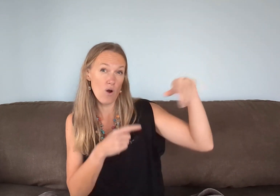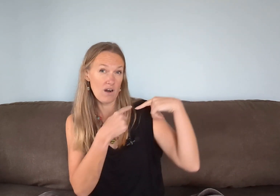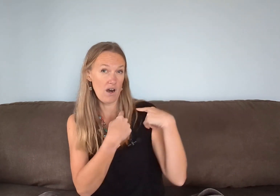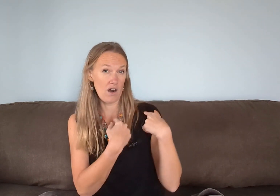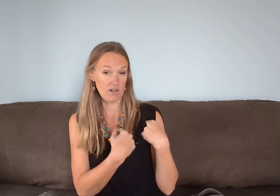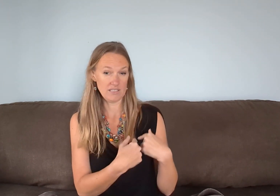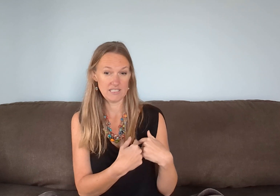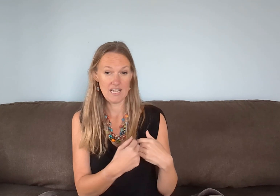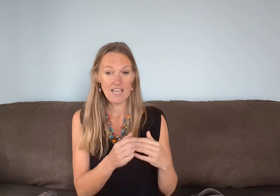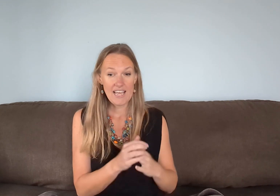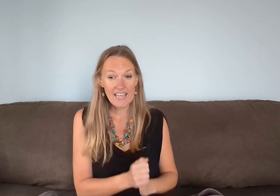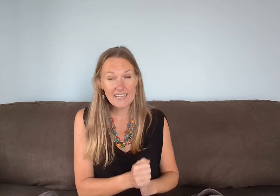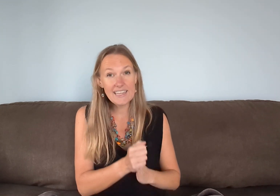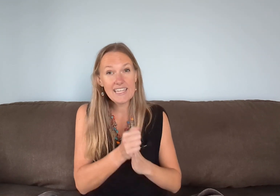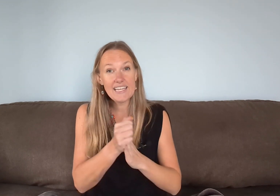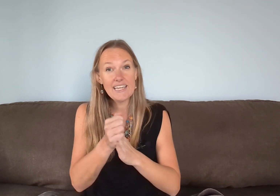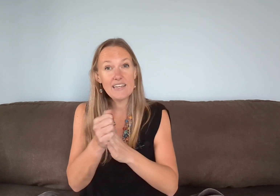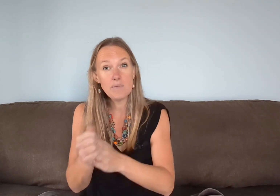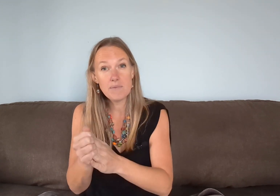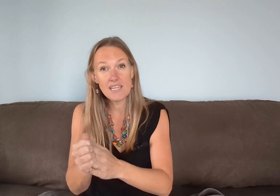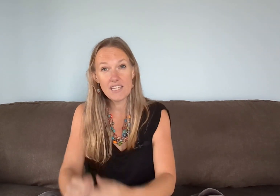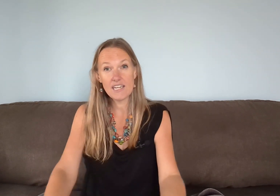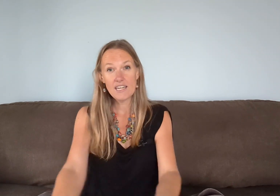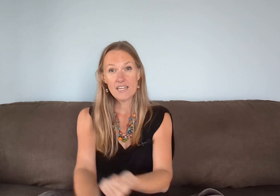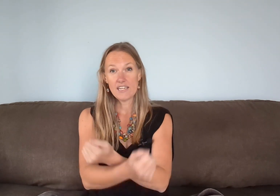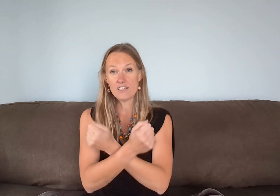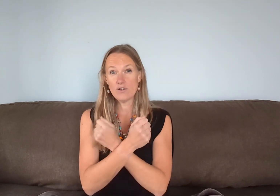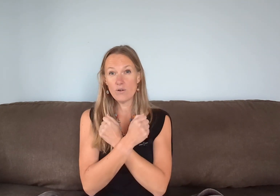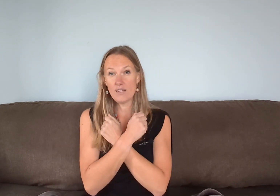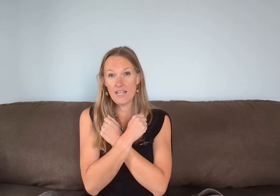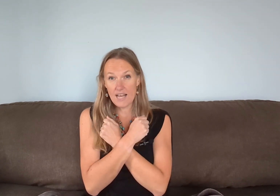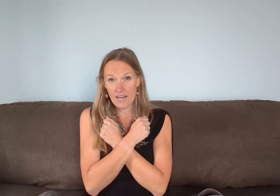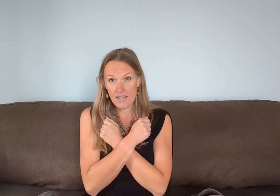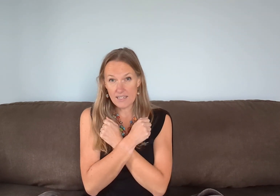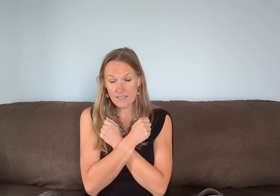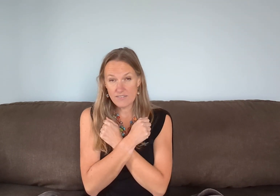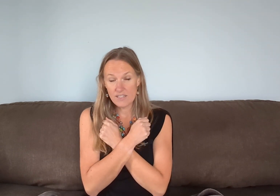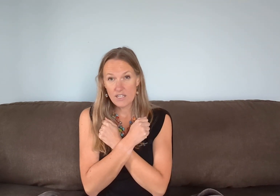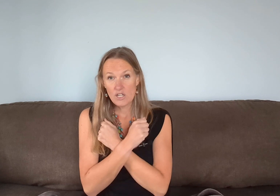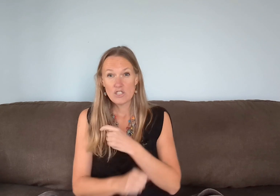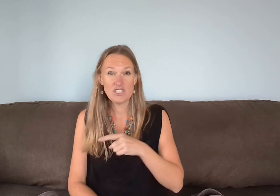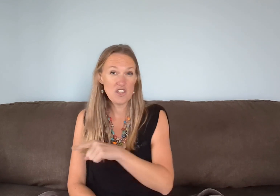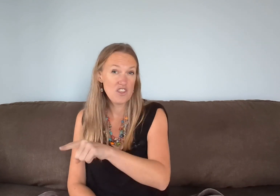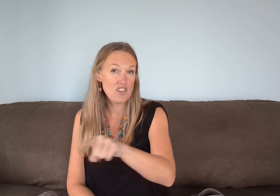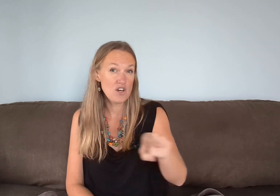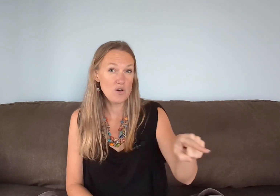your heart and lead me in your love to